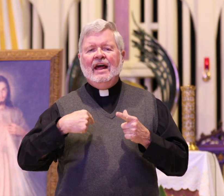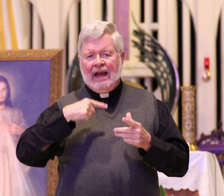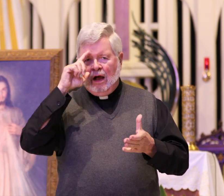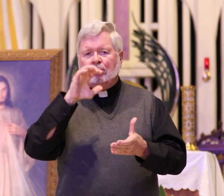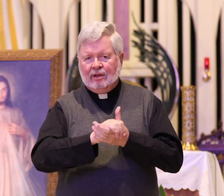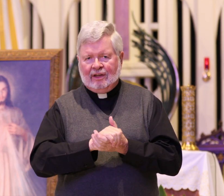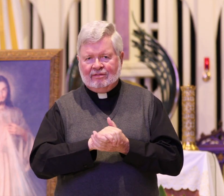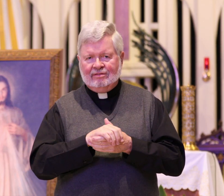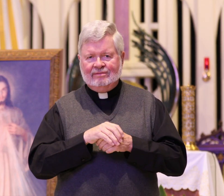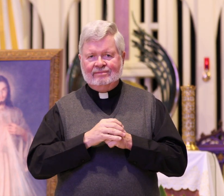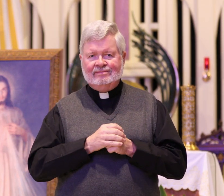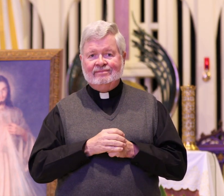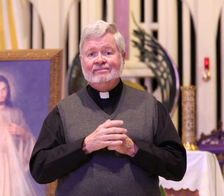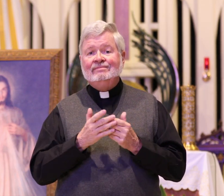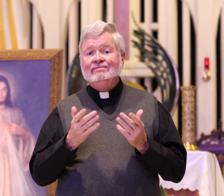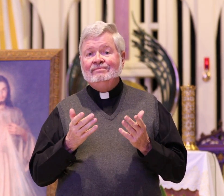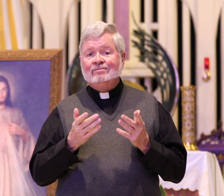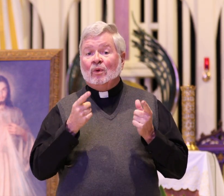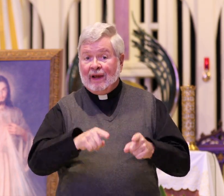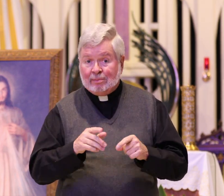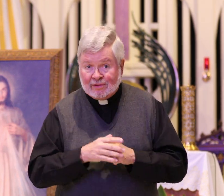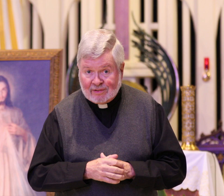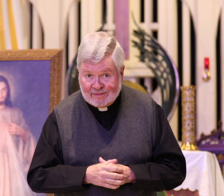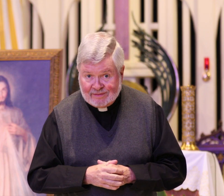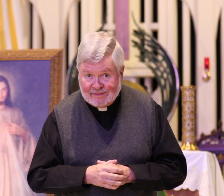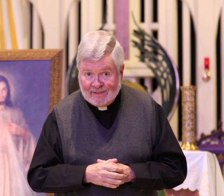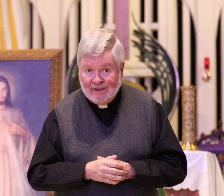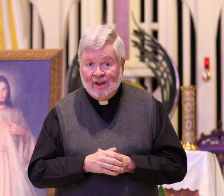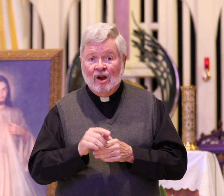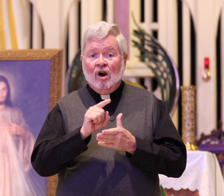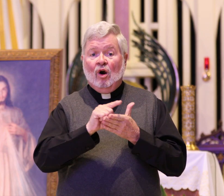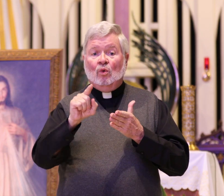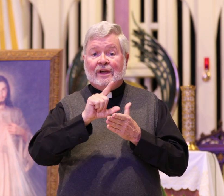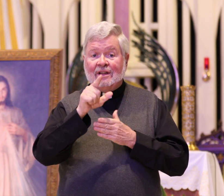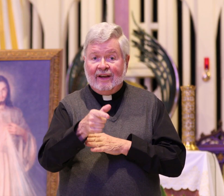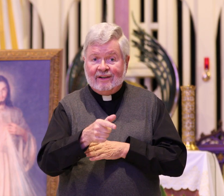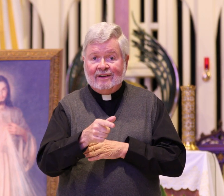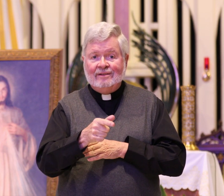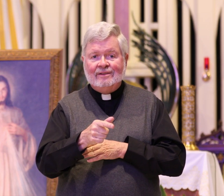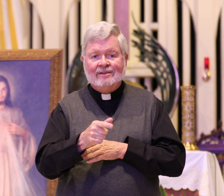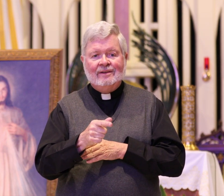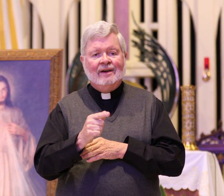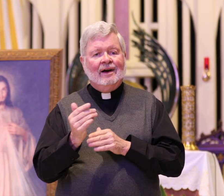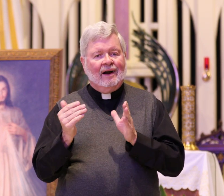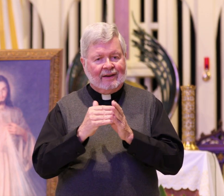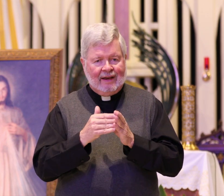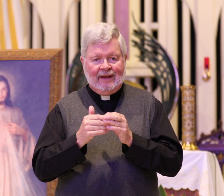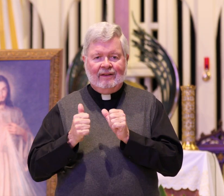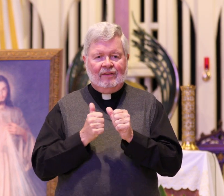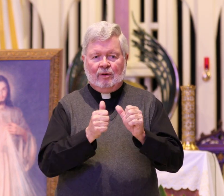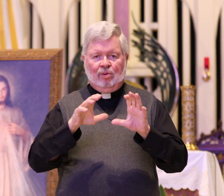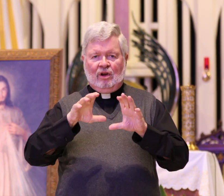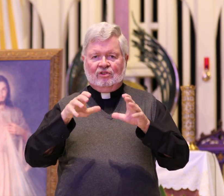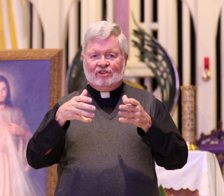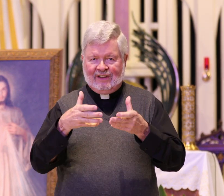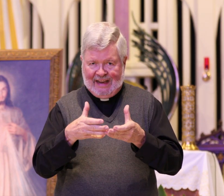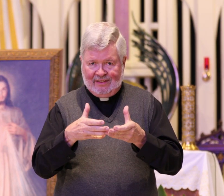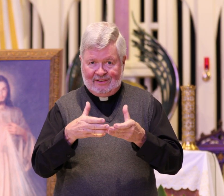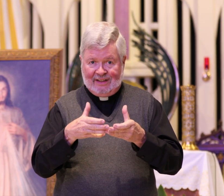I'll believe. What happens? A week later, again, the apostles are gathered